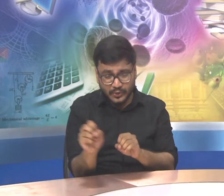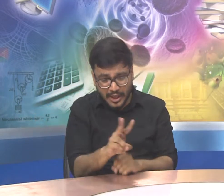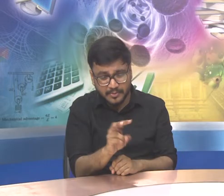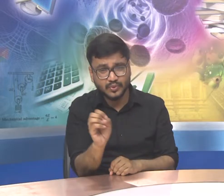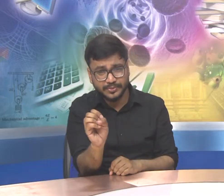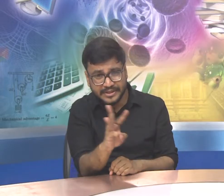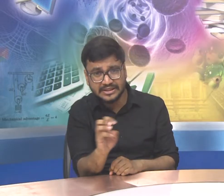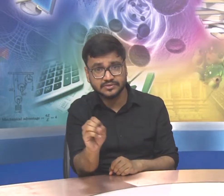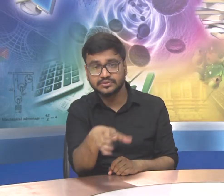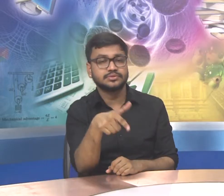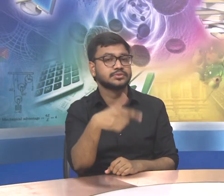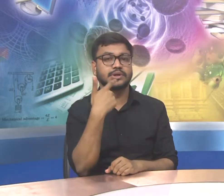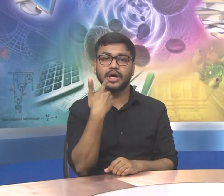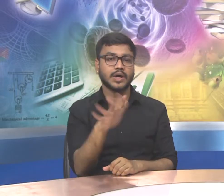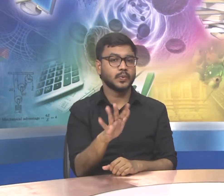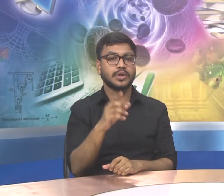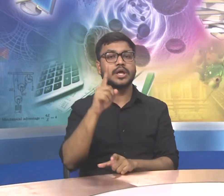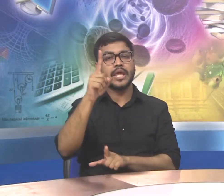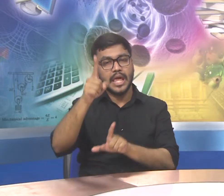short-term loans,